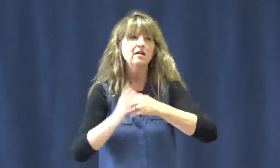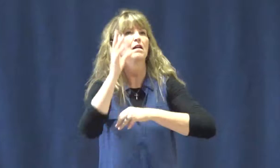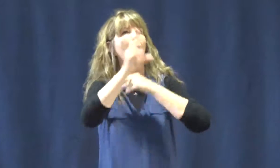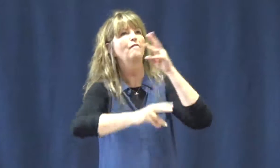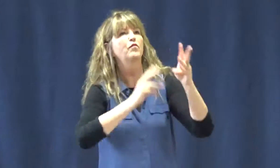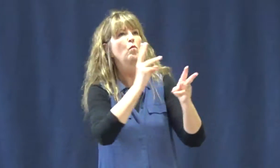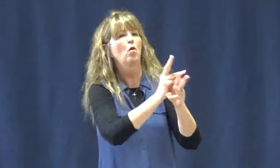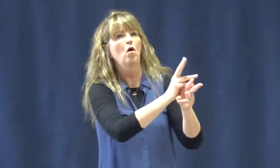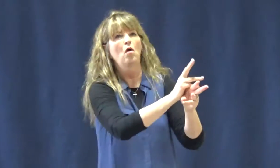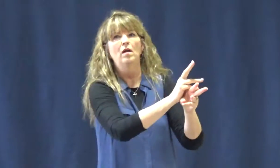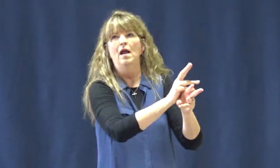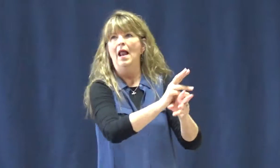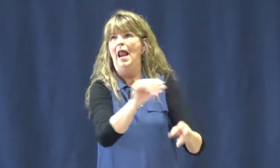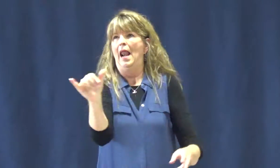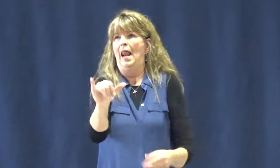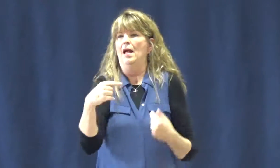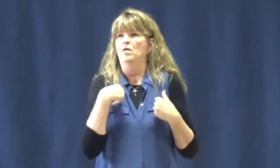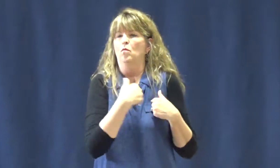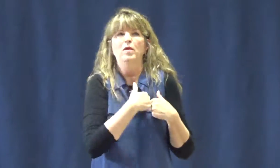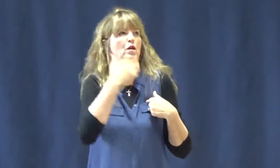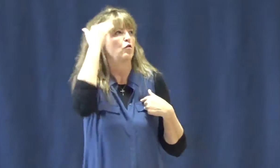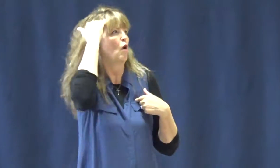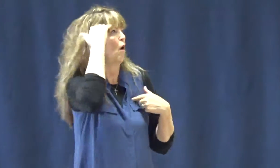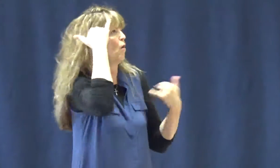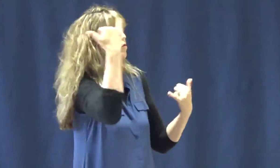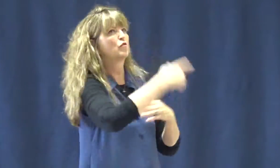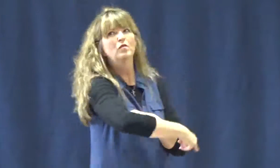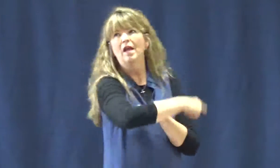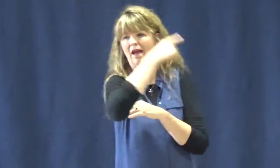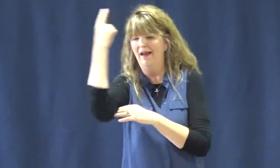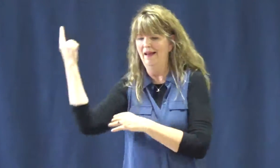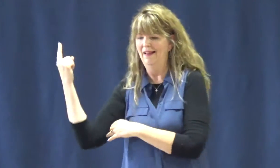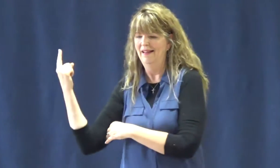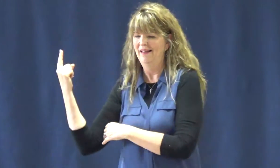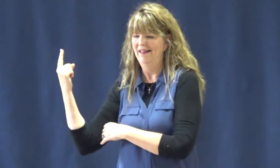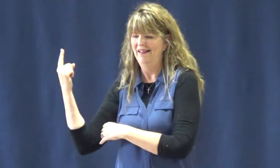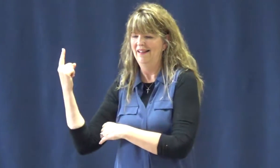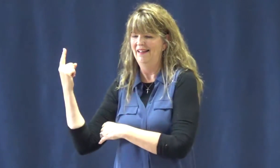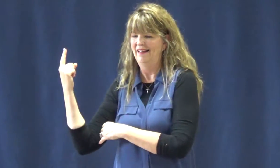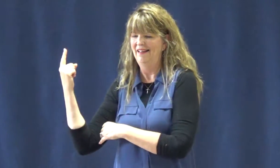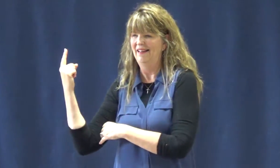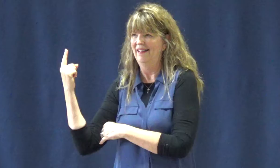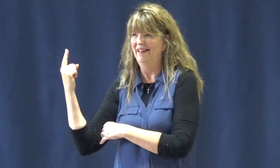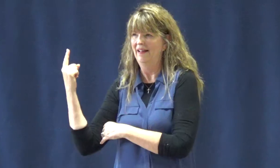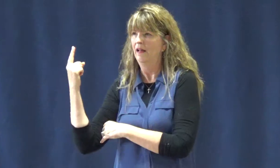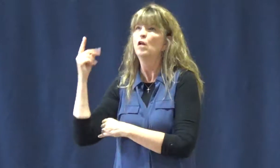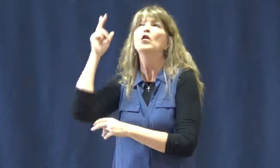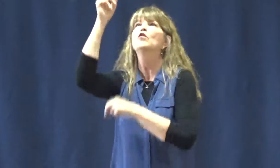tell about the end of the world as we know today.